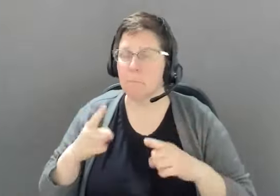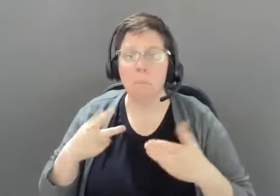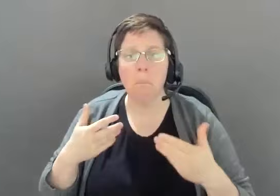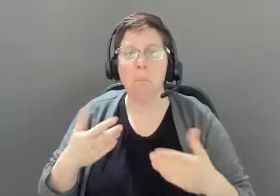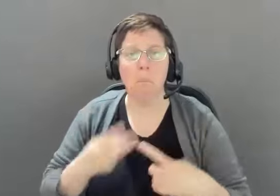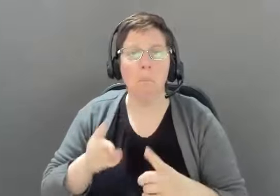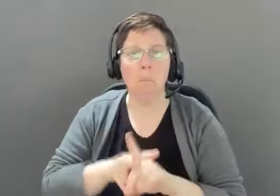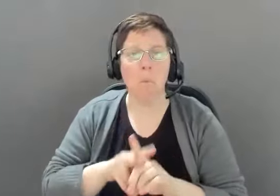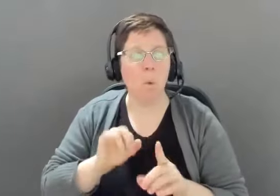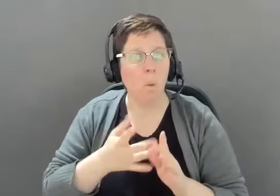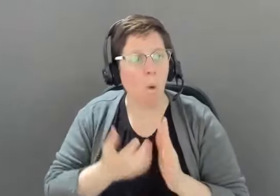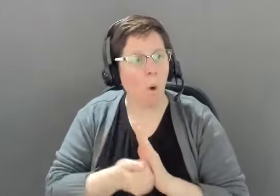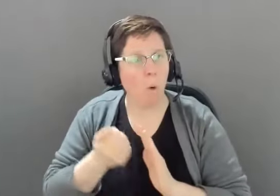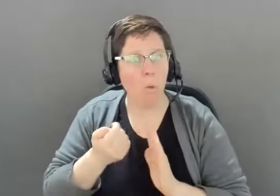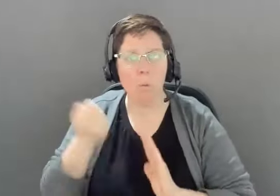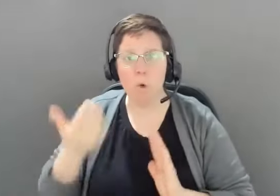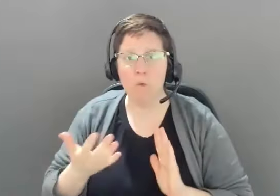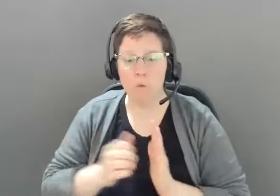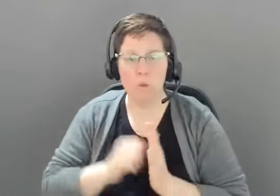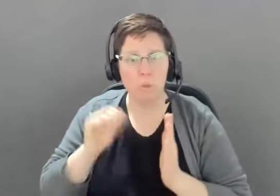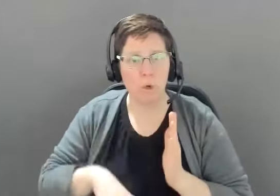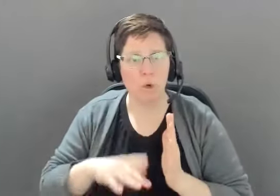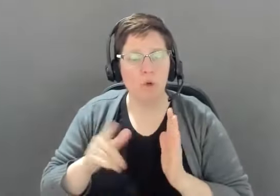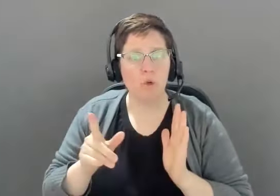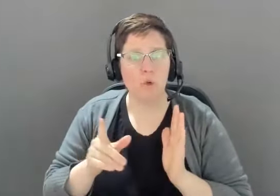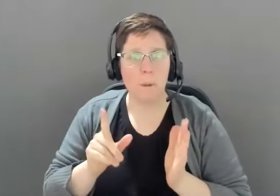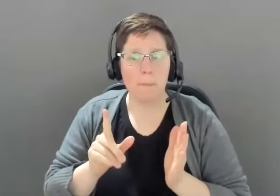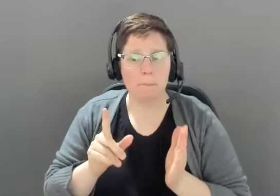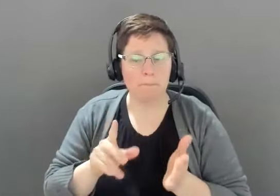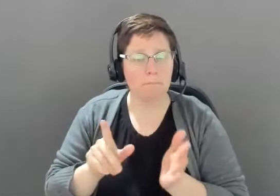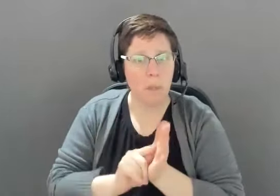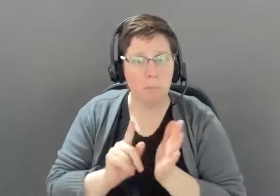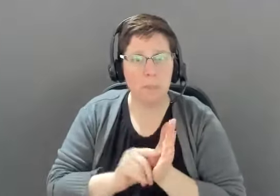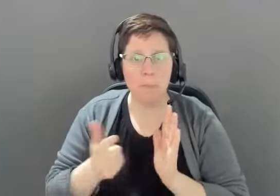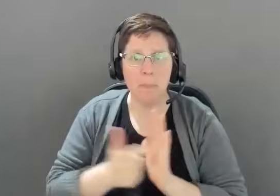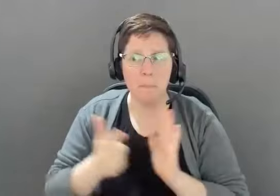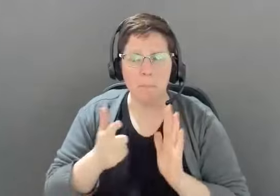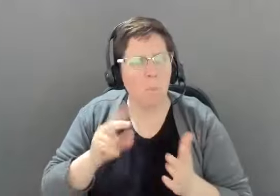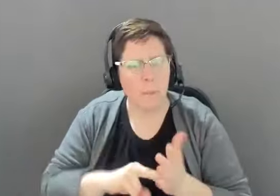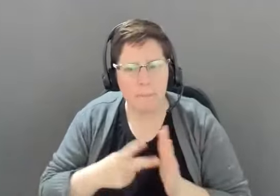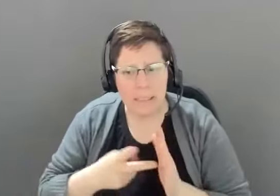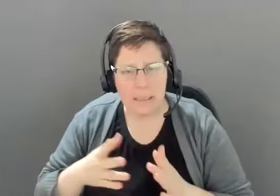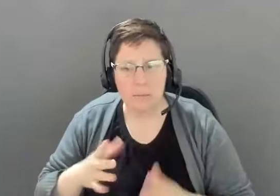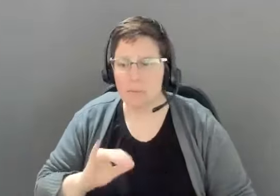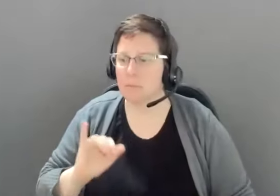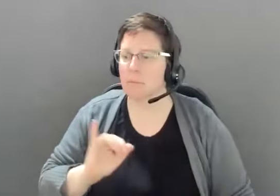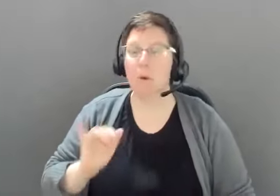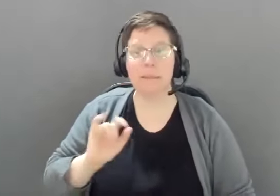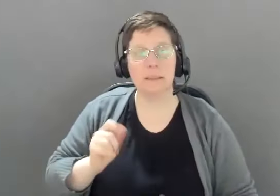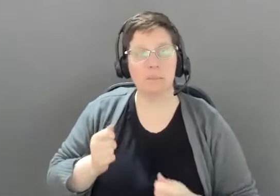lifting a ban. We also need to offer emotional support and validation. Supporting